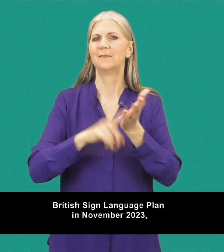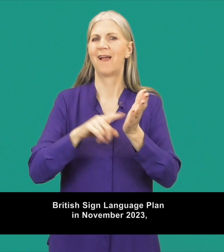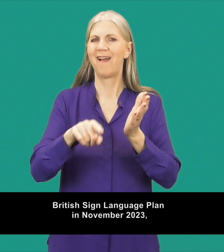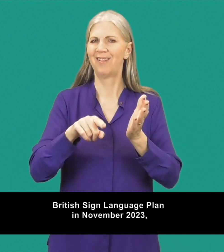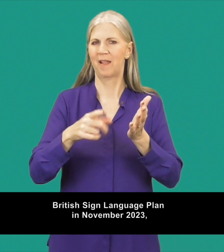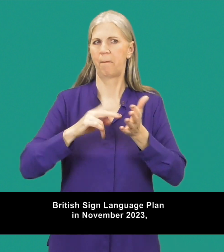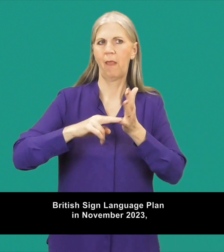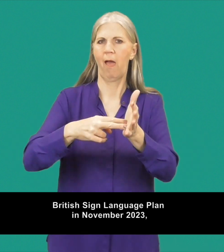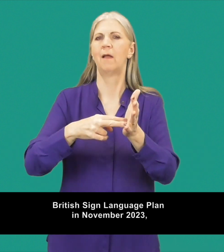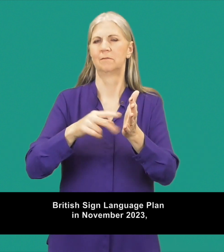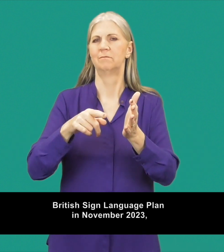2023,